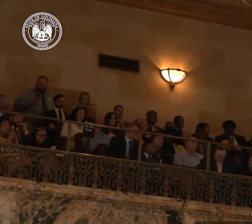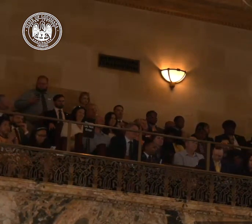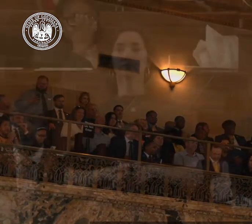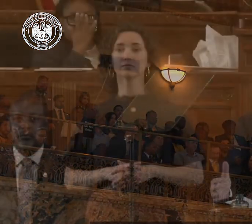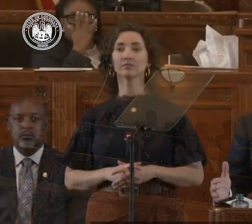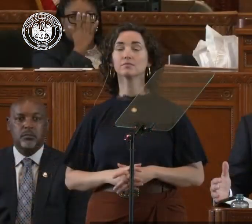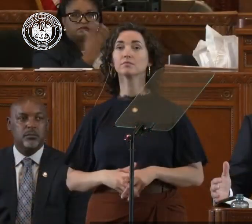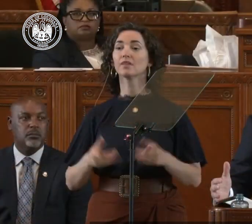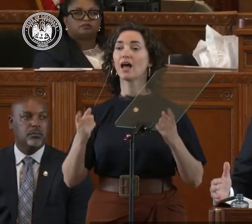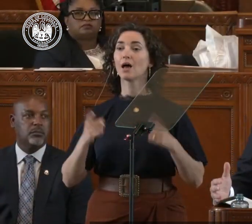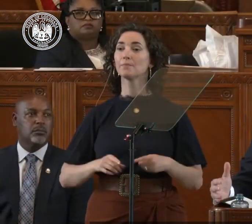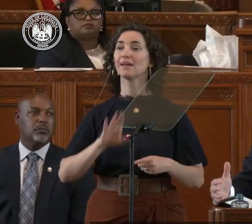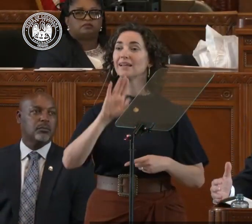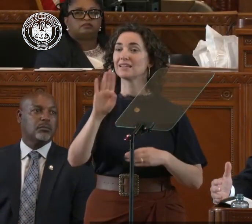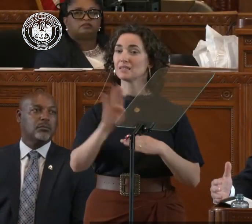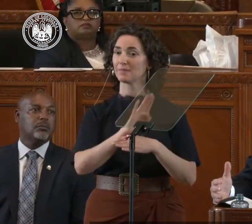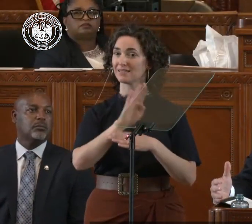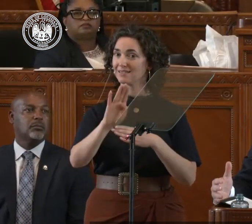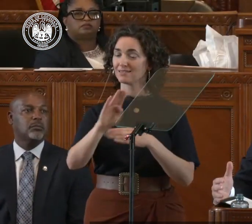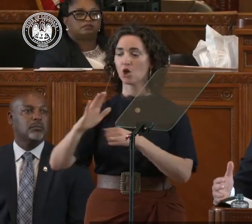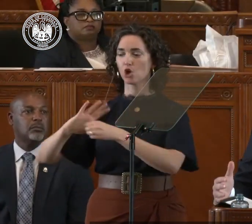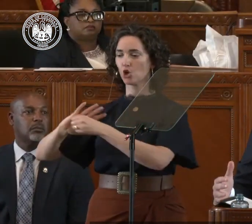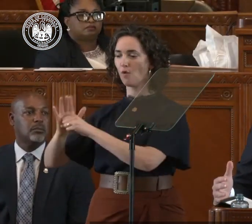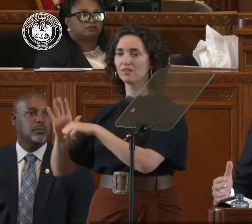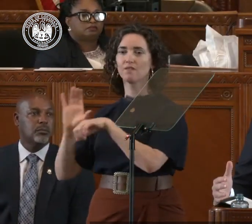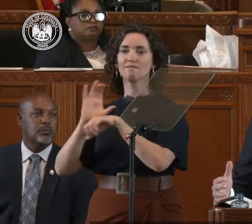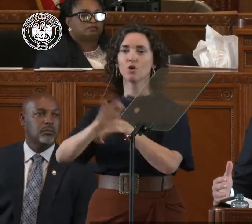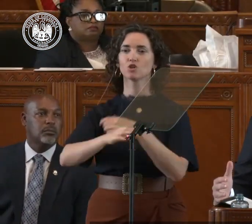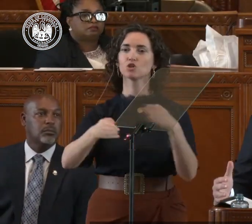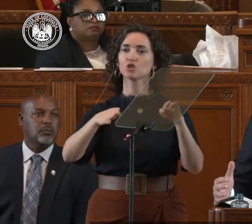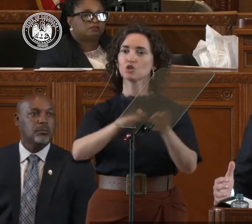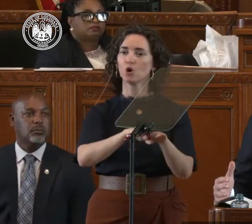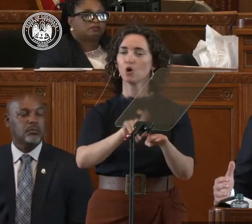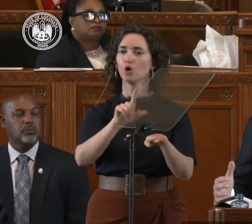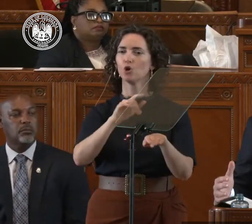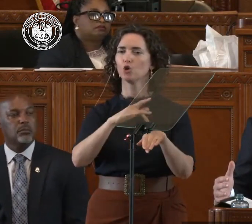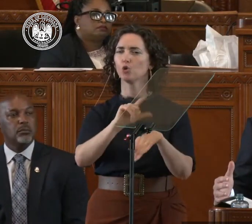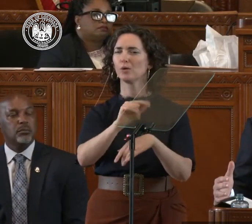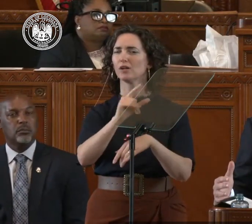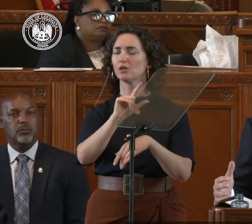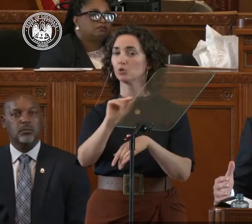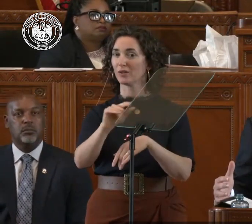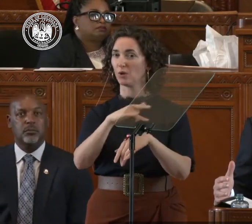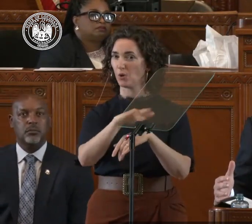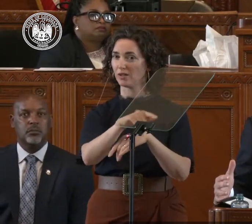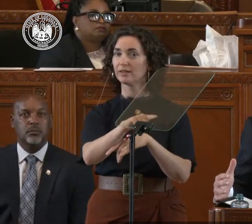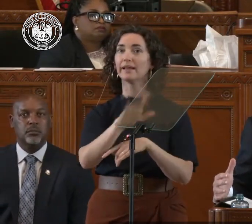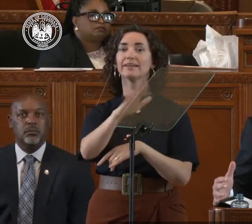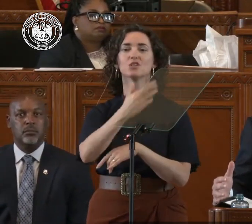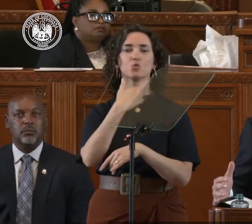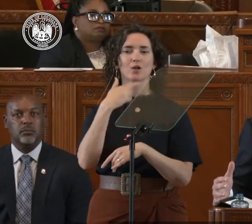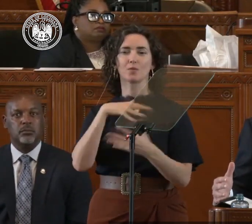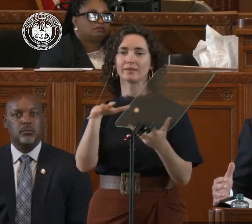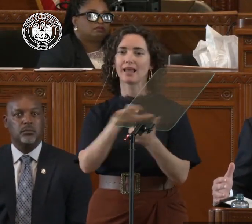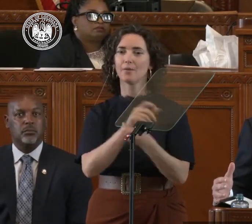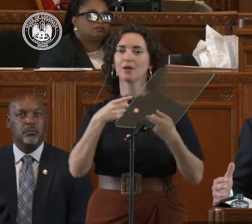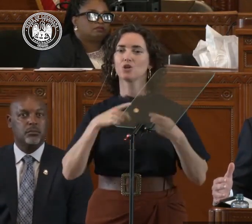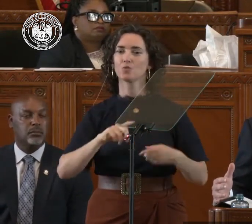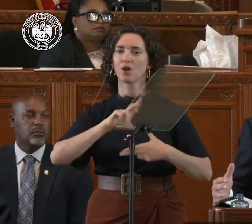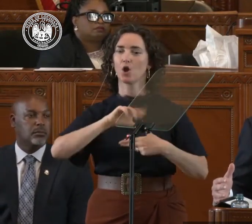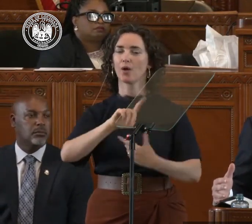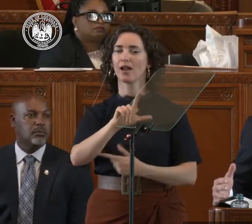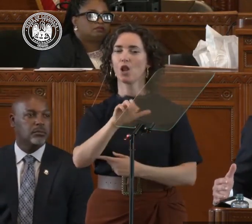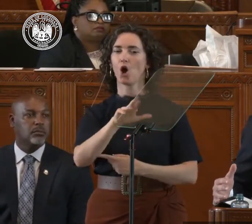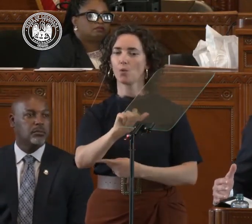After having his business shut down by COVID-19 in early 2020, Nick's restaurant took very heavy damage during Hurricanes Laura